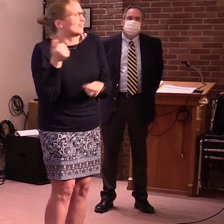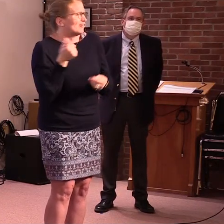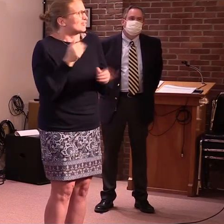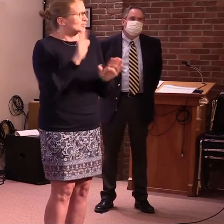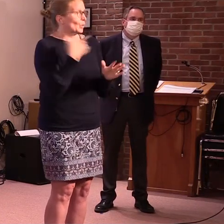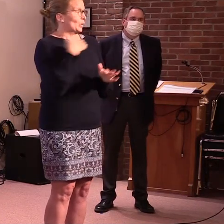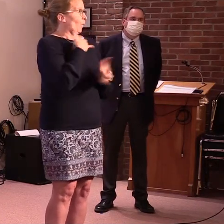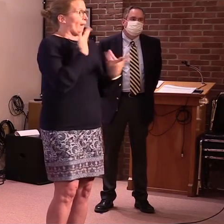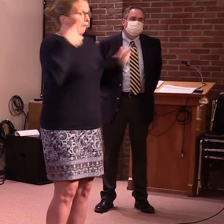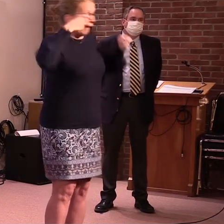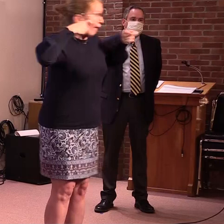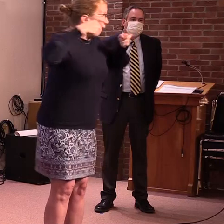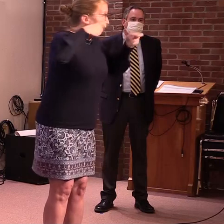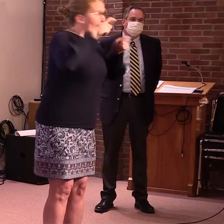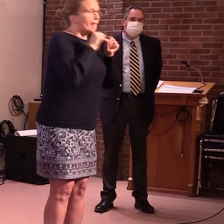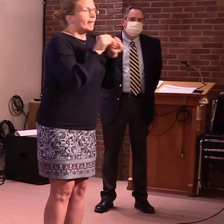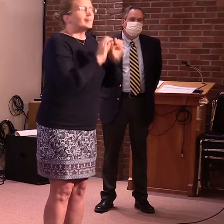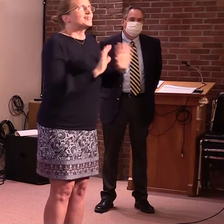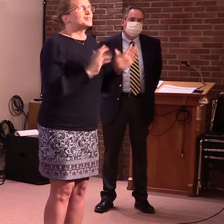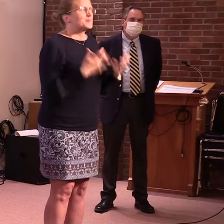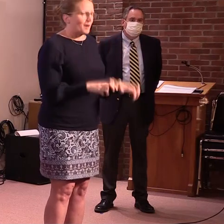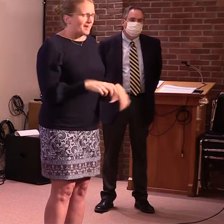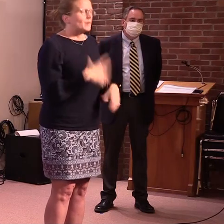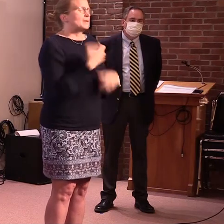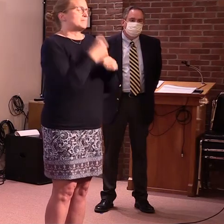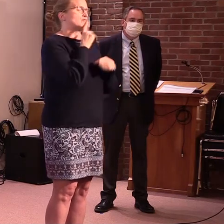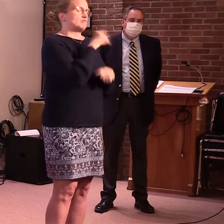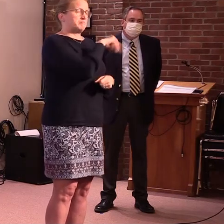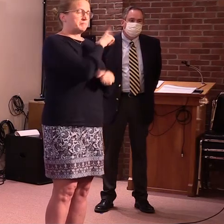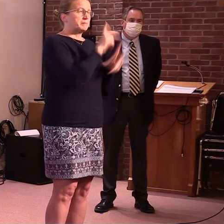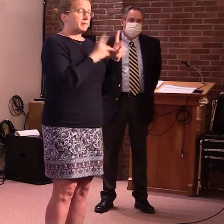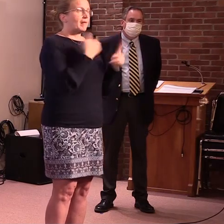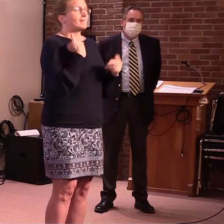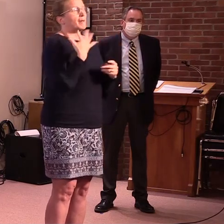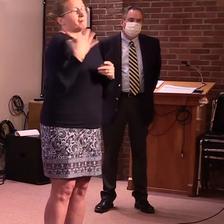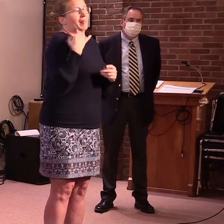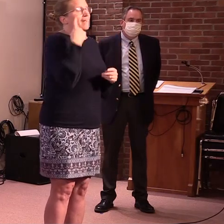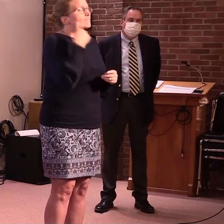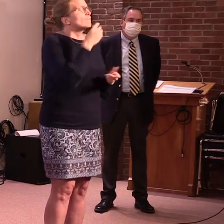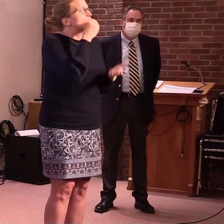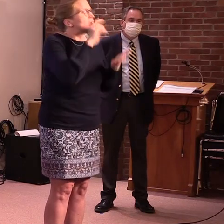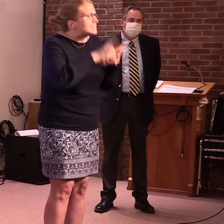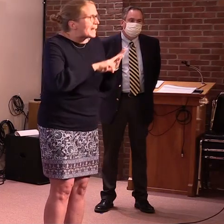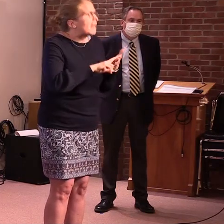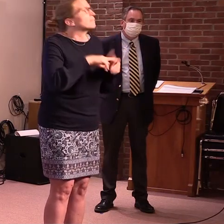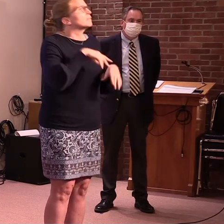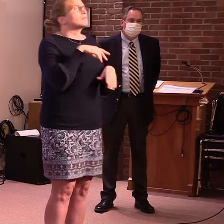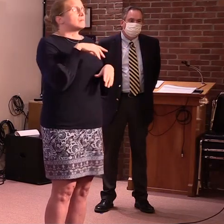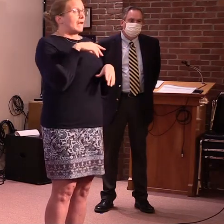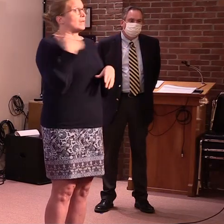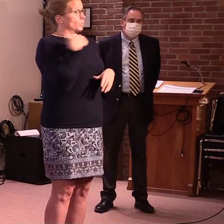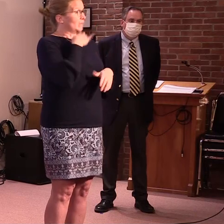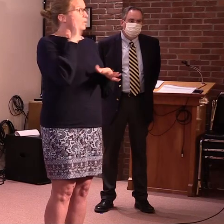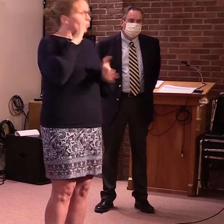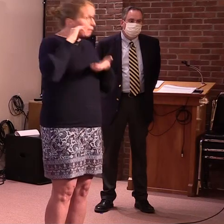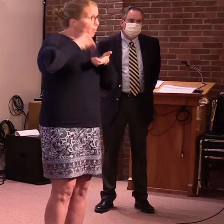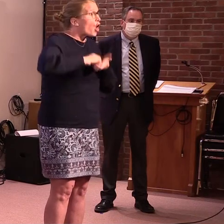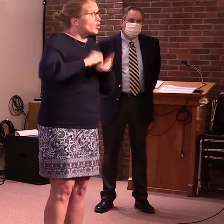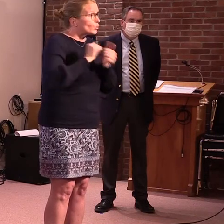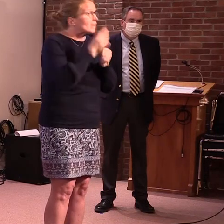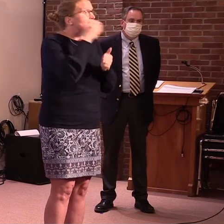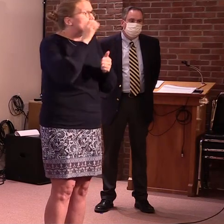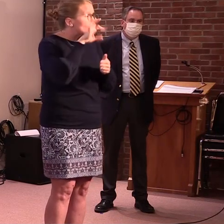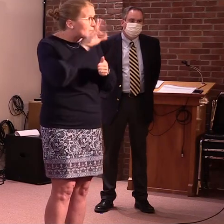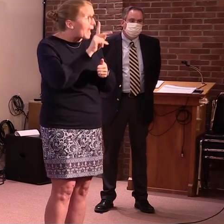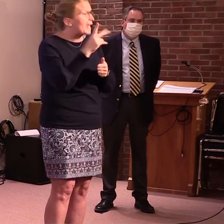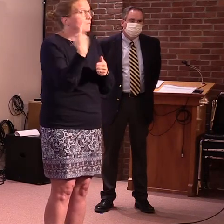And I think the AHS and the Emergency Operations Center will continue to partner with the food banks by